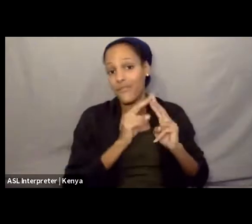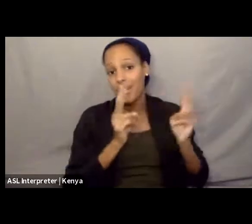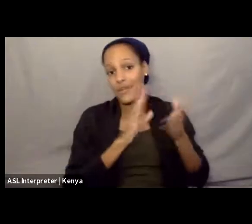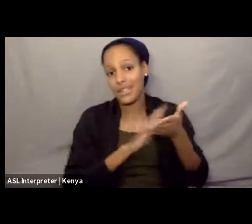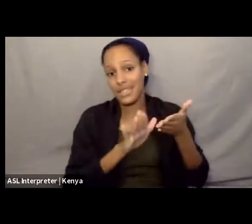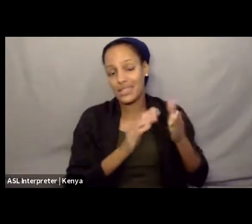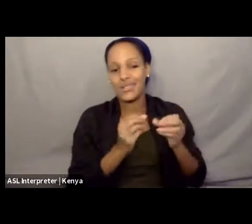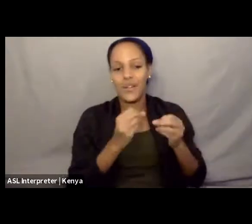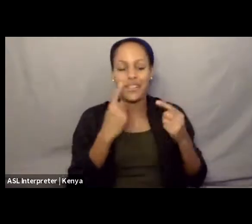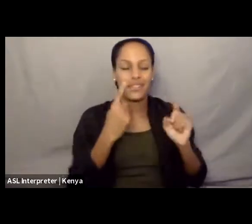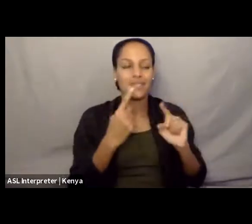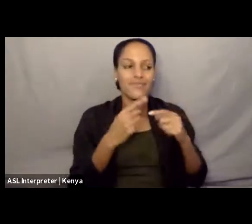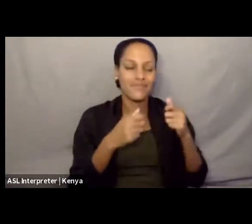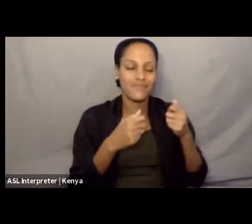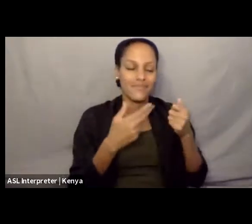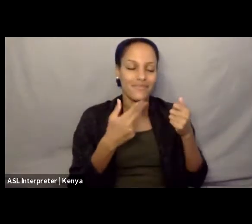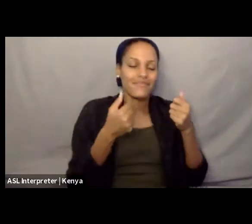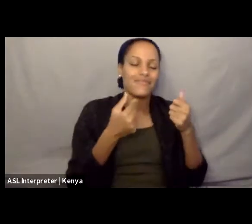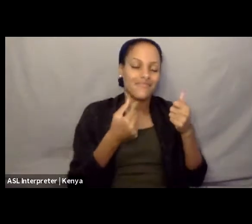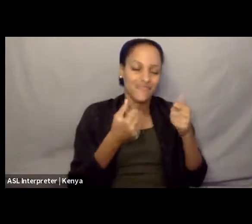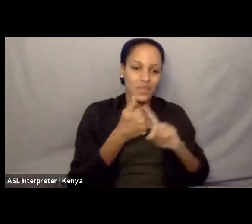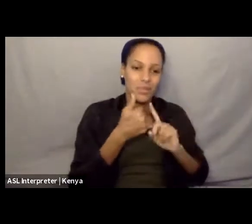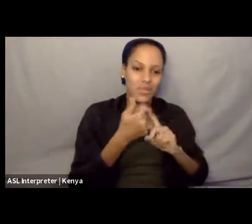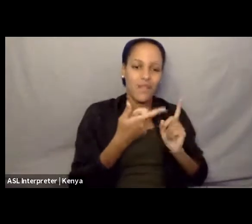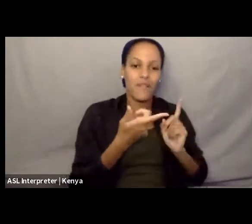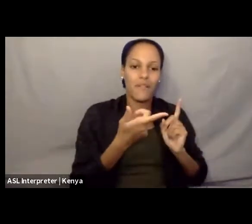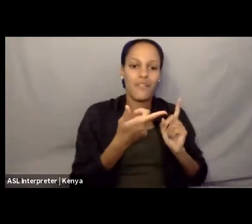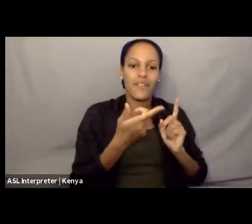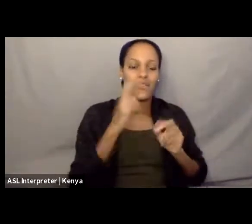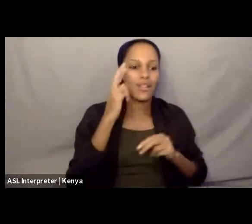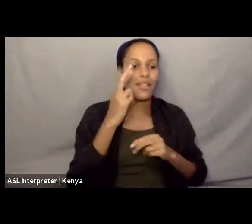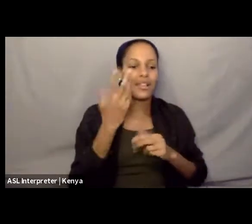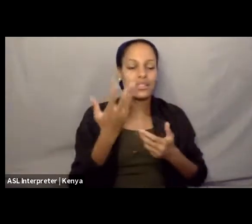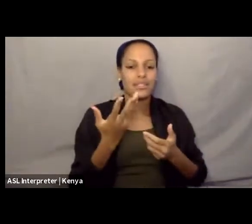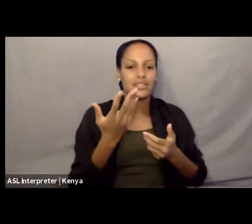saw him giggle to himself, realizing,